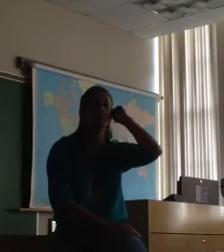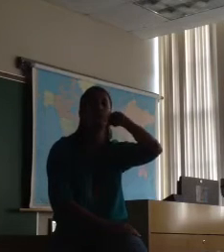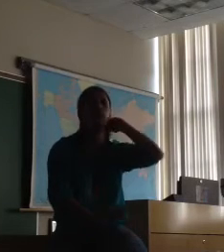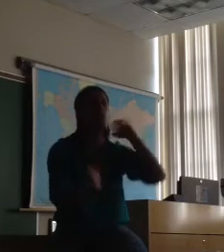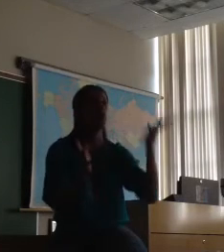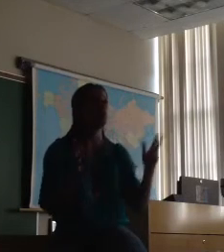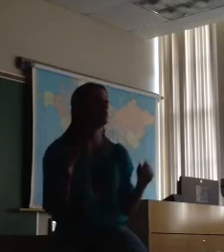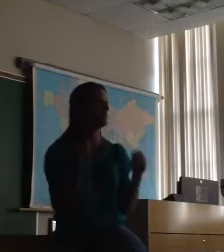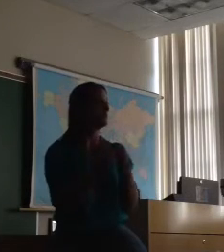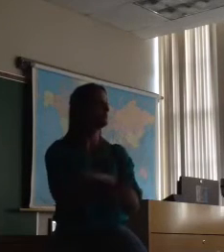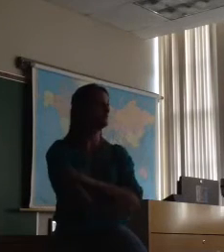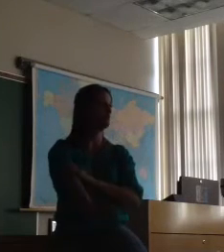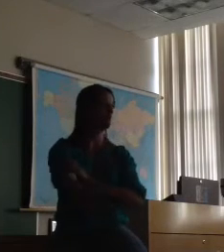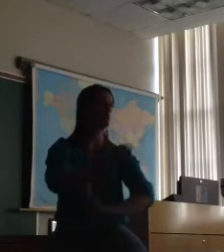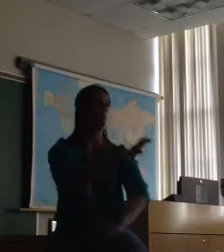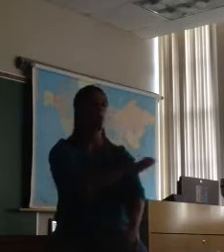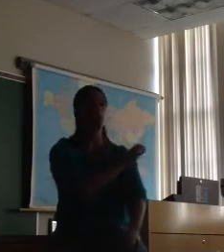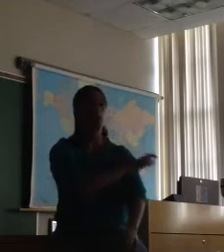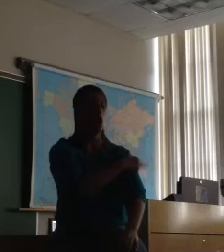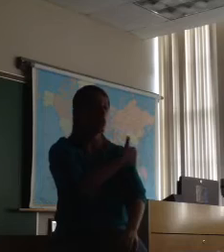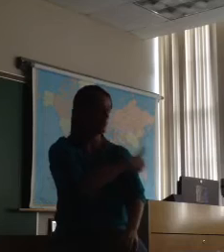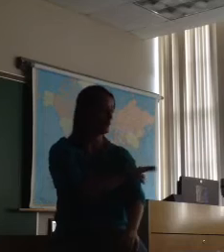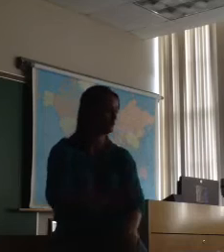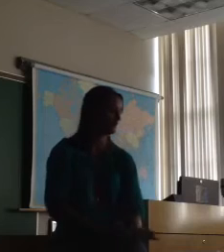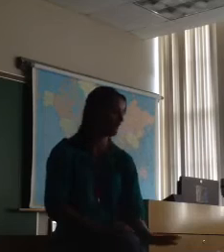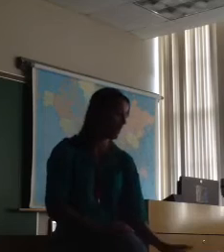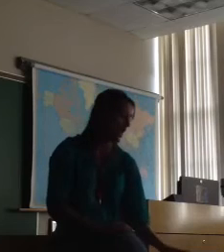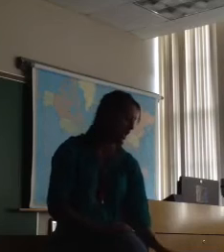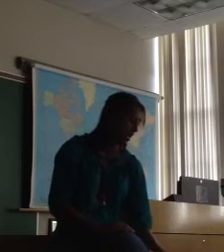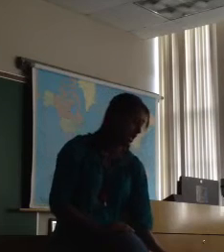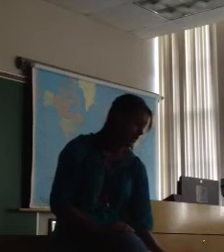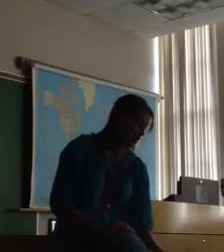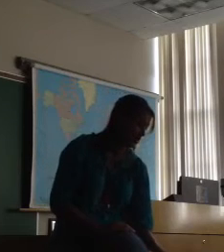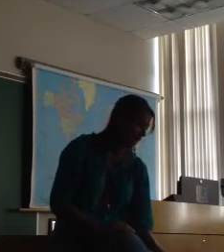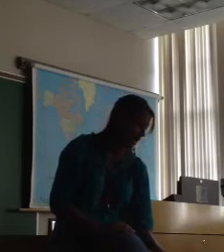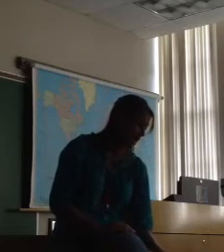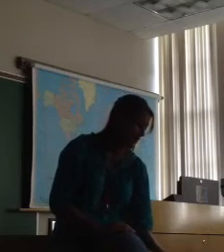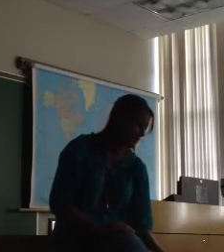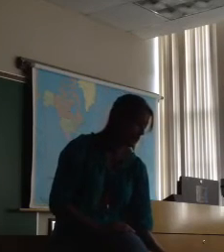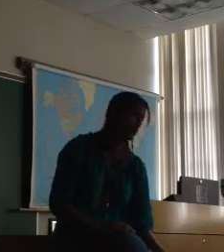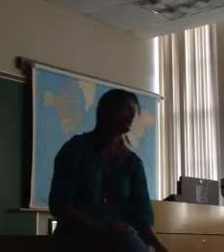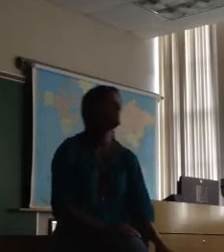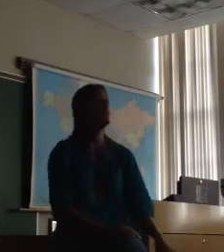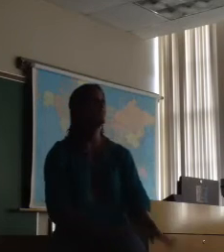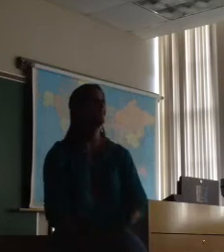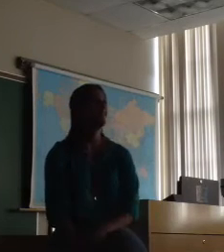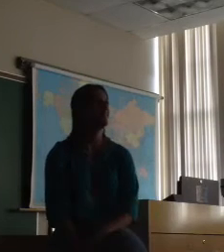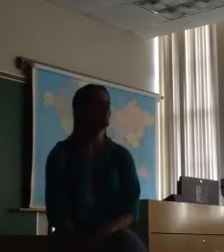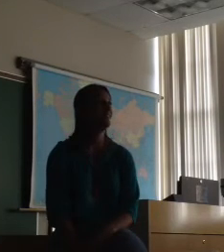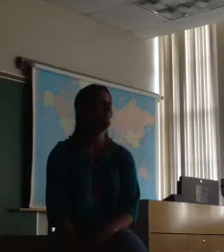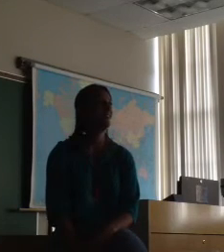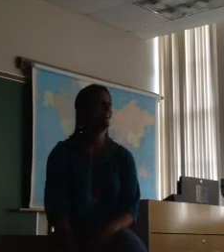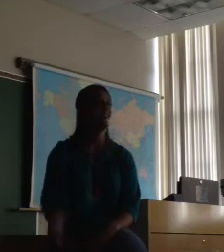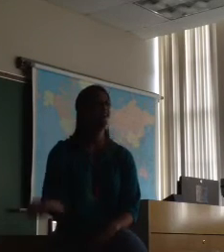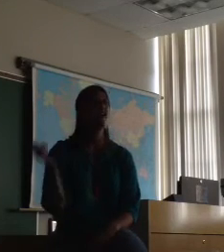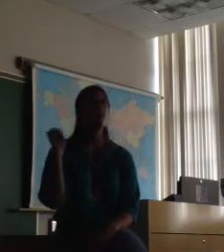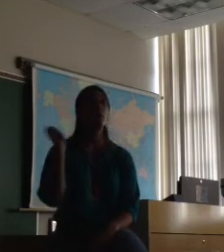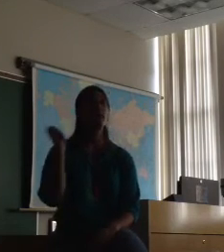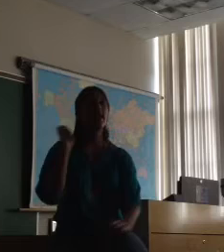That's not one of the vocab words, but hospital. And then you have emergency. They have one hand.